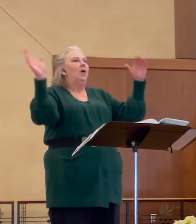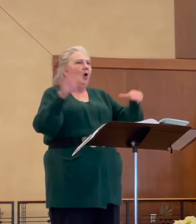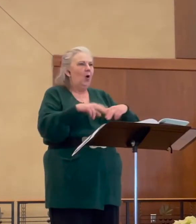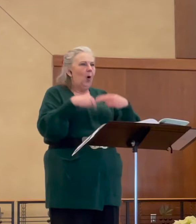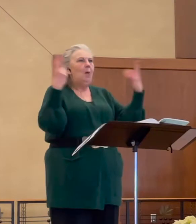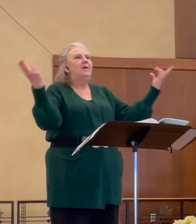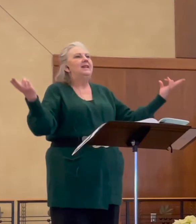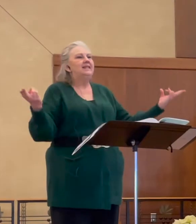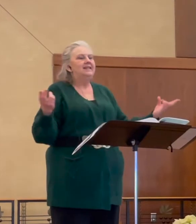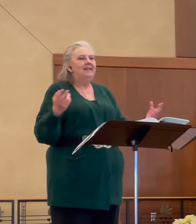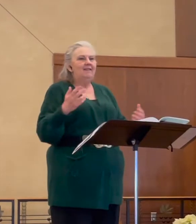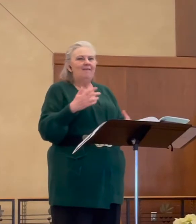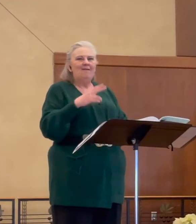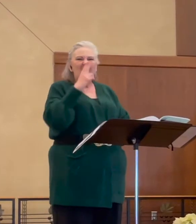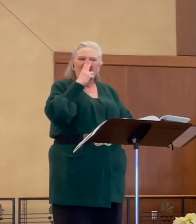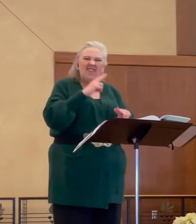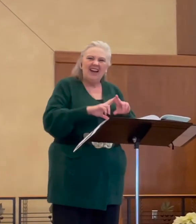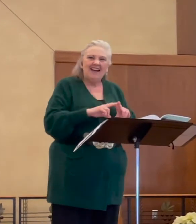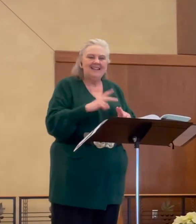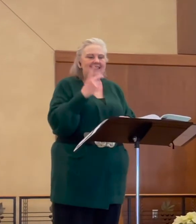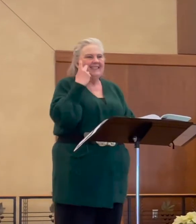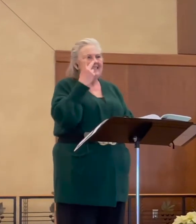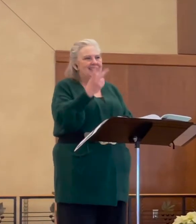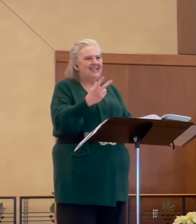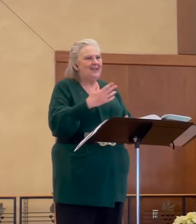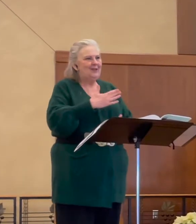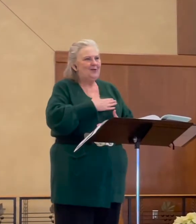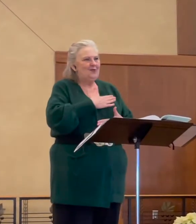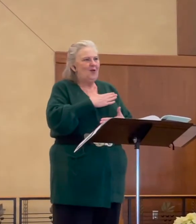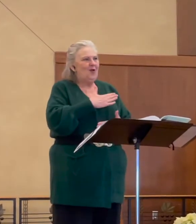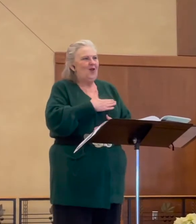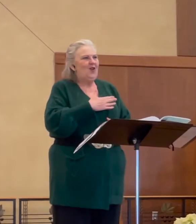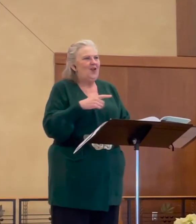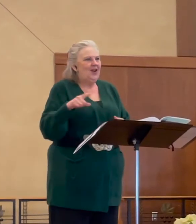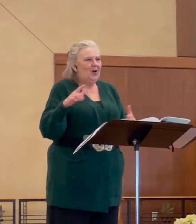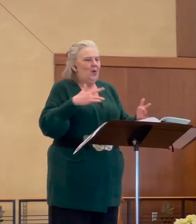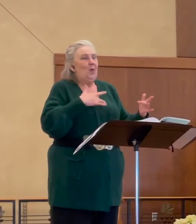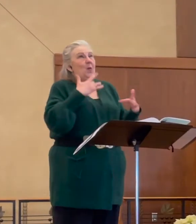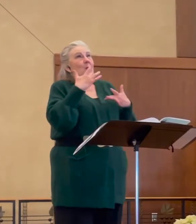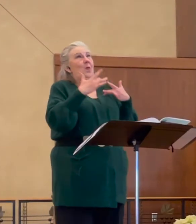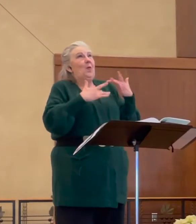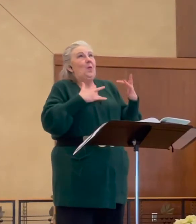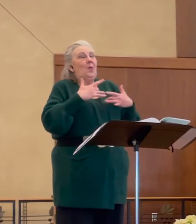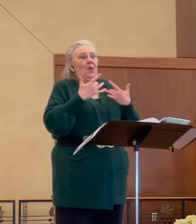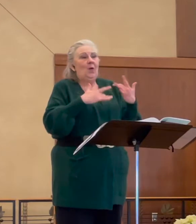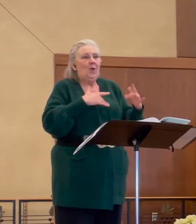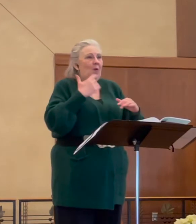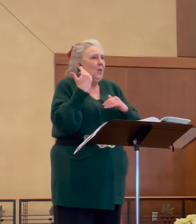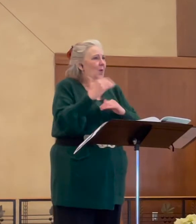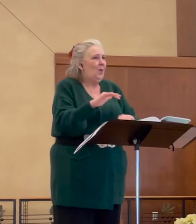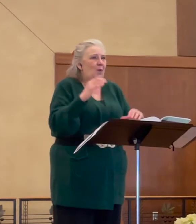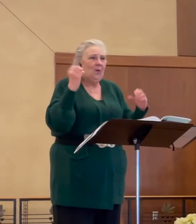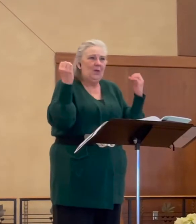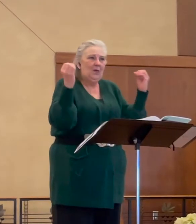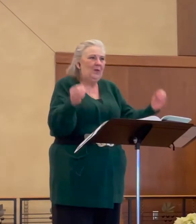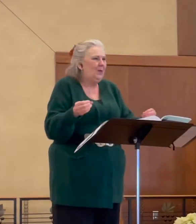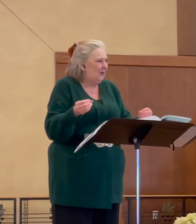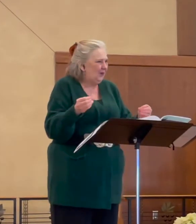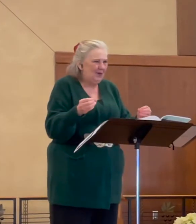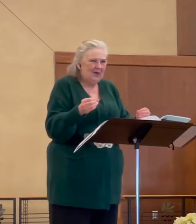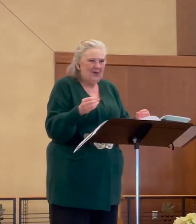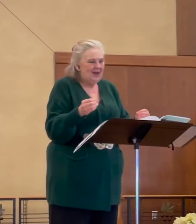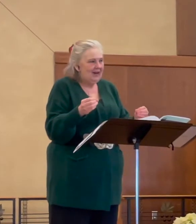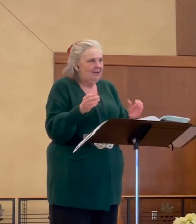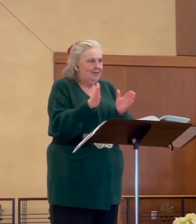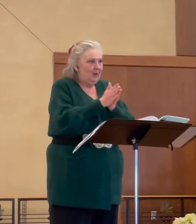fun it is to see the joy of unmitigated excitement for things